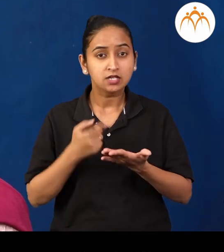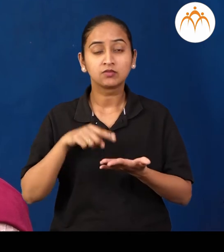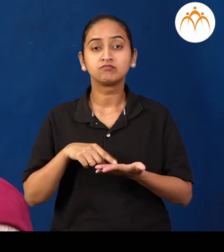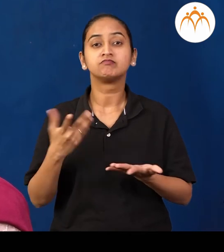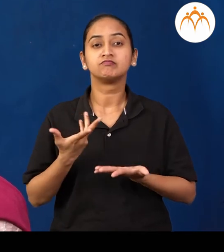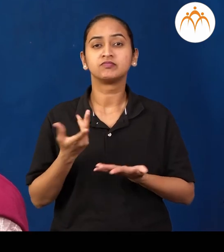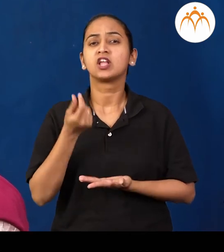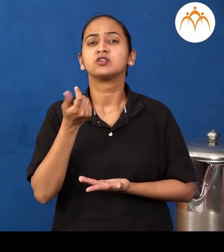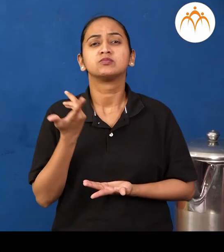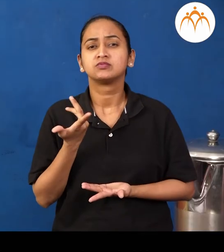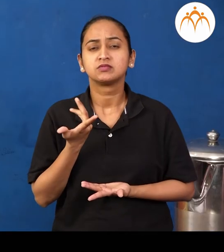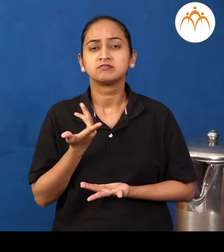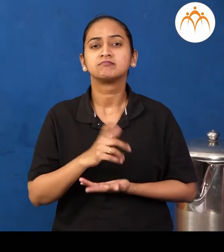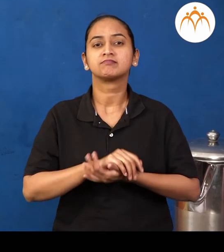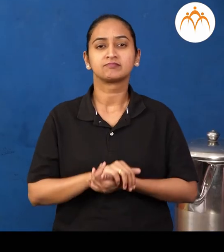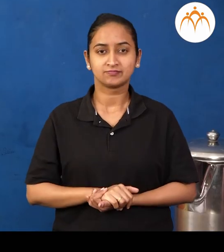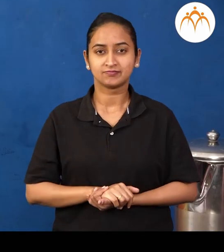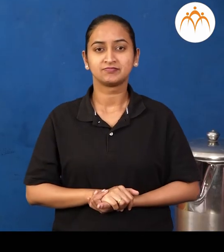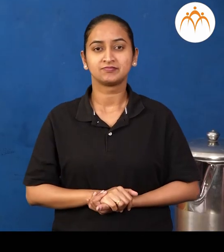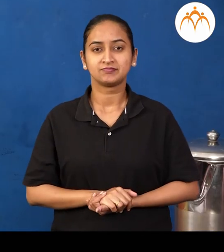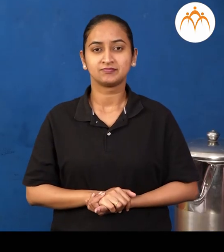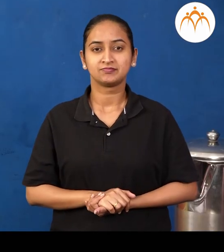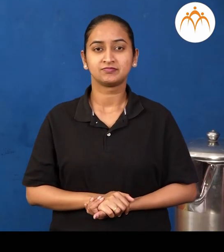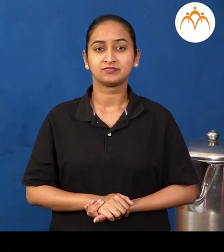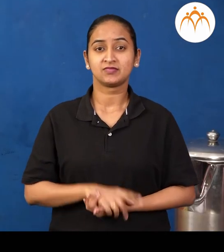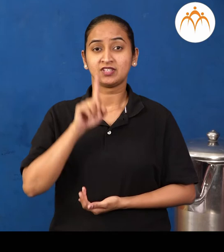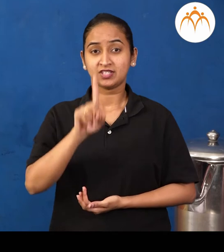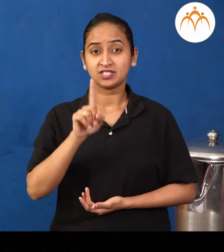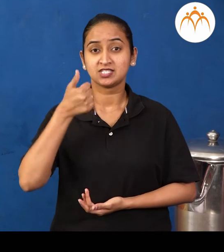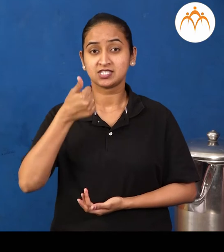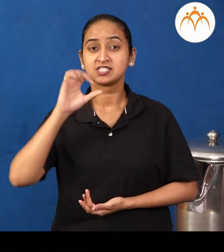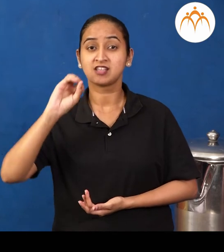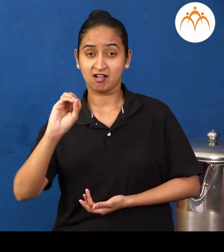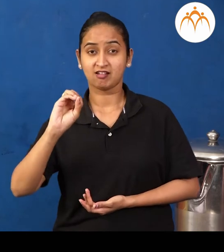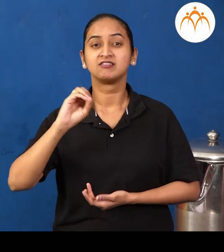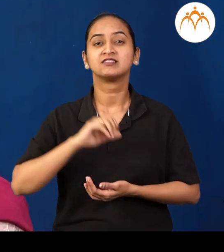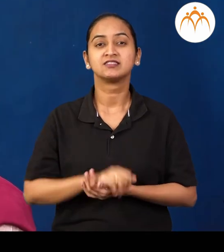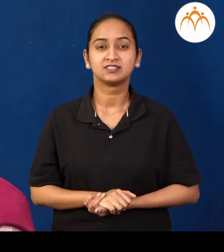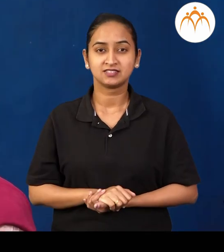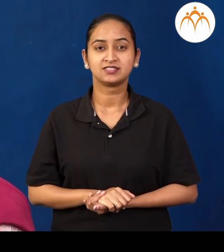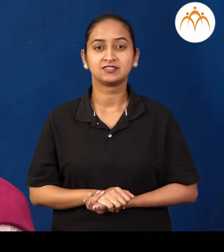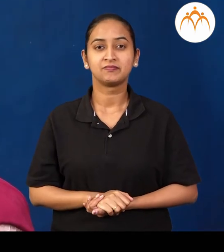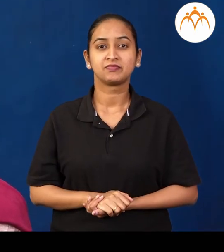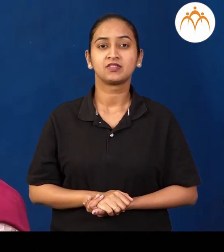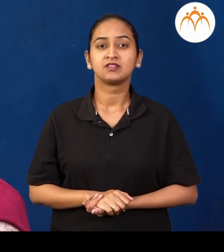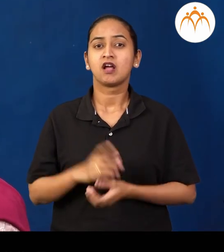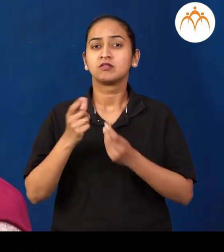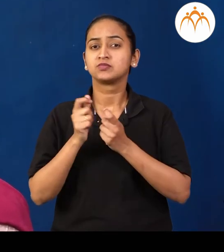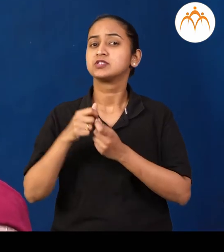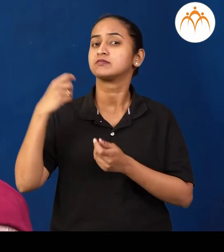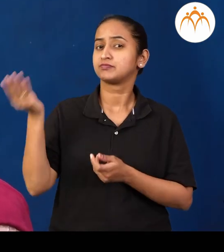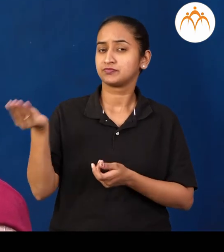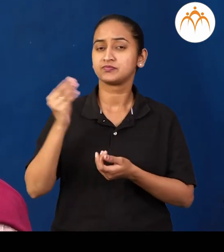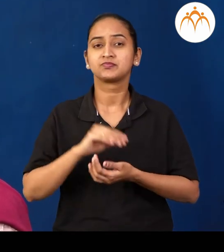got the bill. Hmm, let me see. How much is the bill? Mom, the